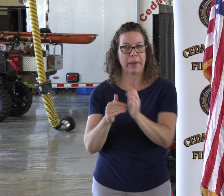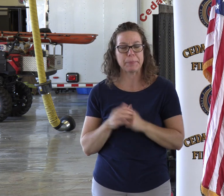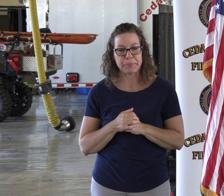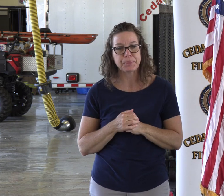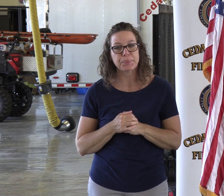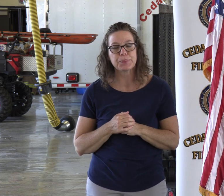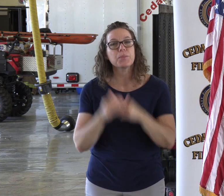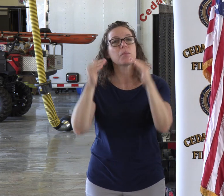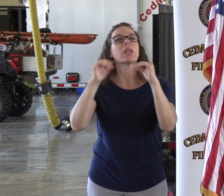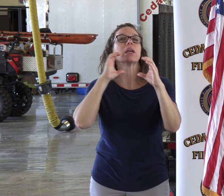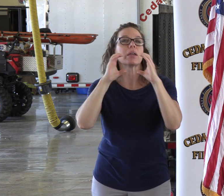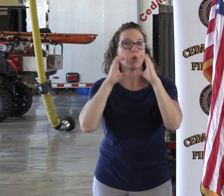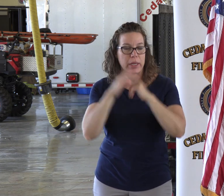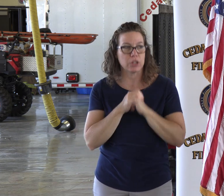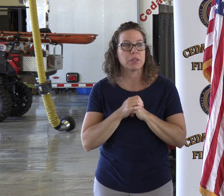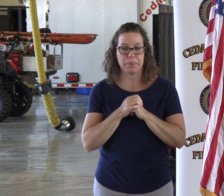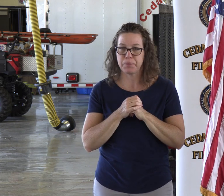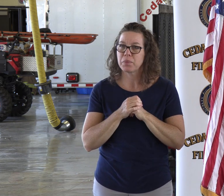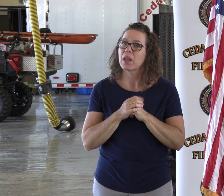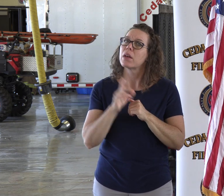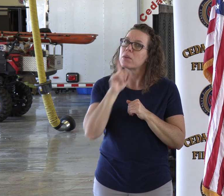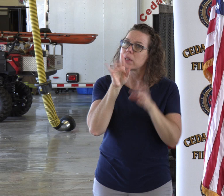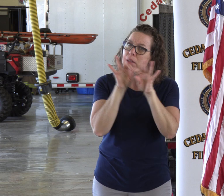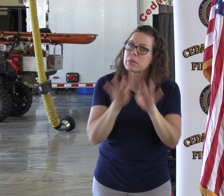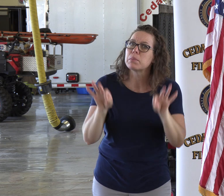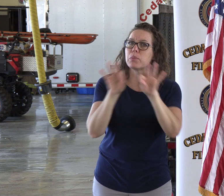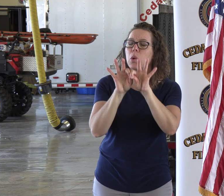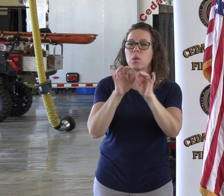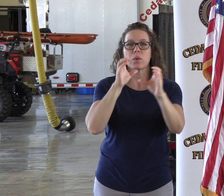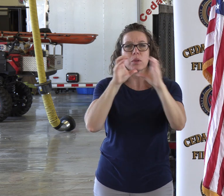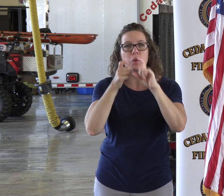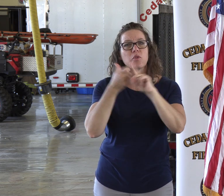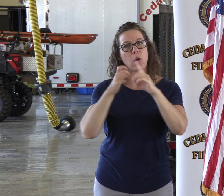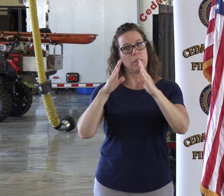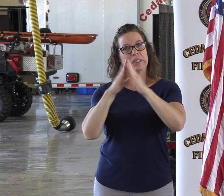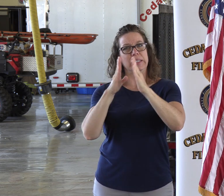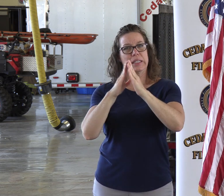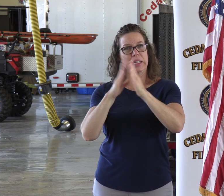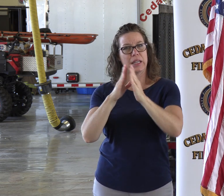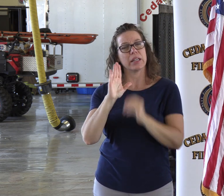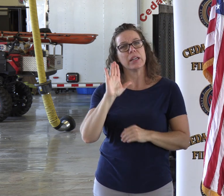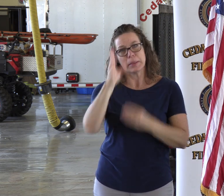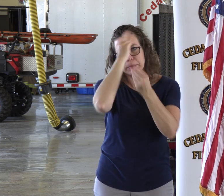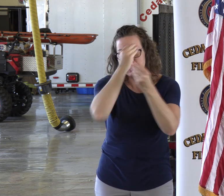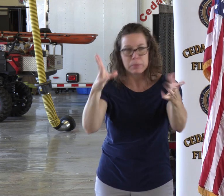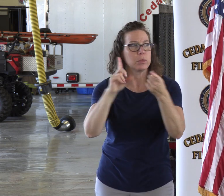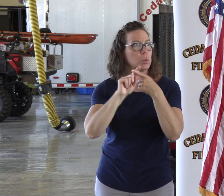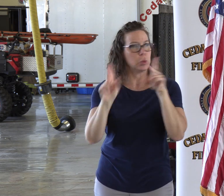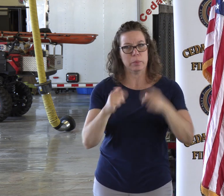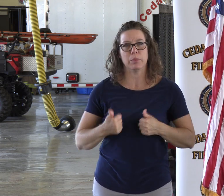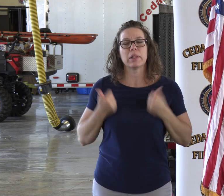a great interest in the communication coming from our city's communication